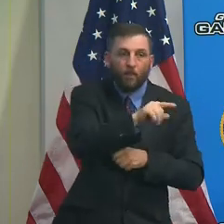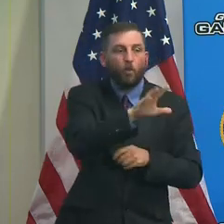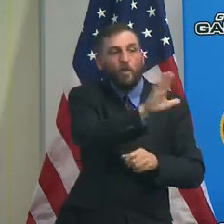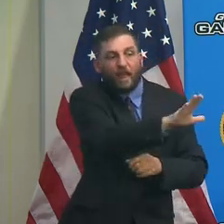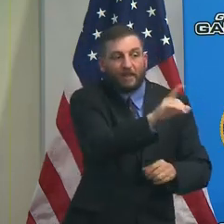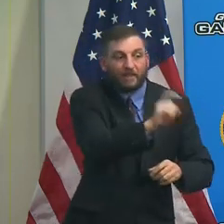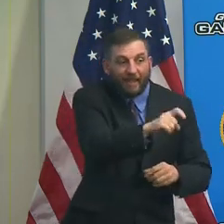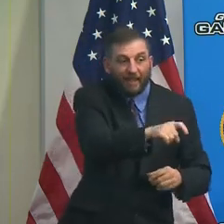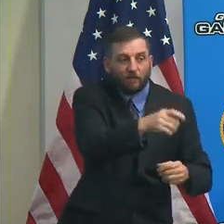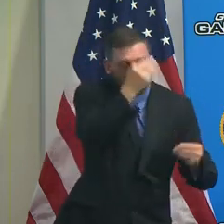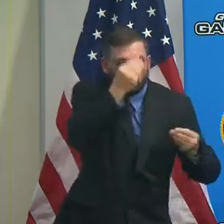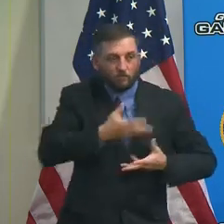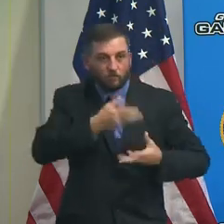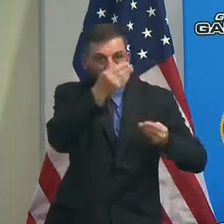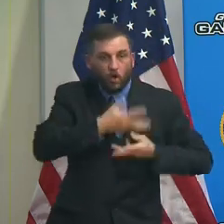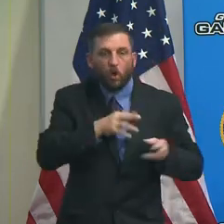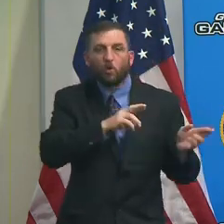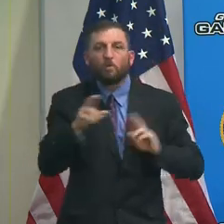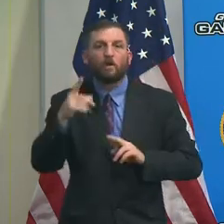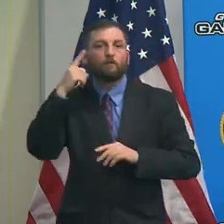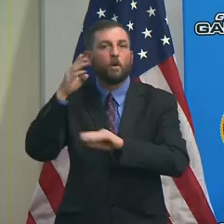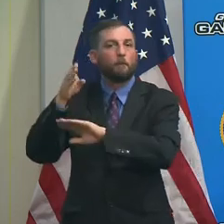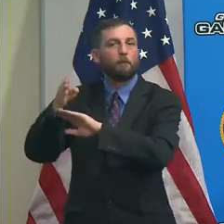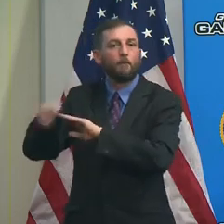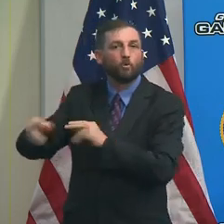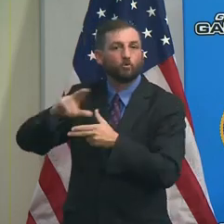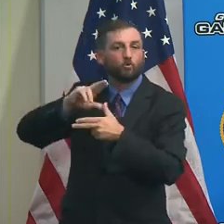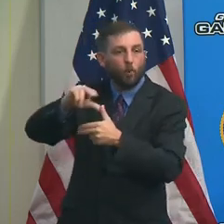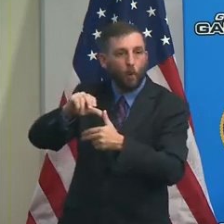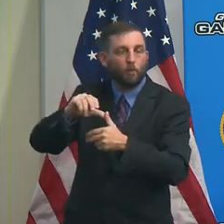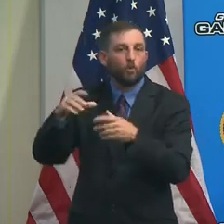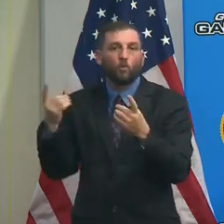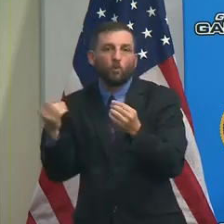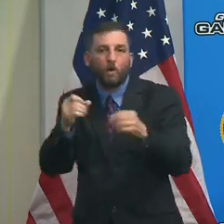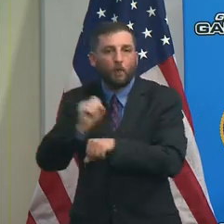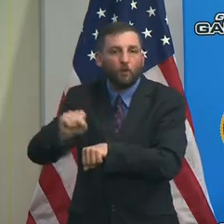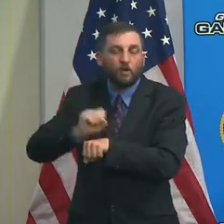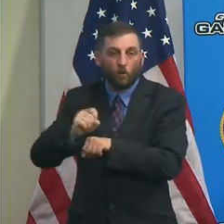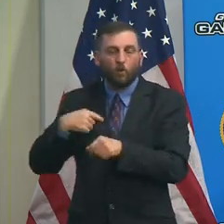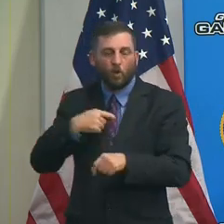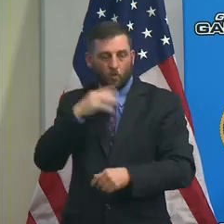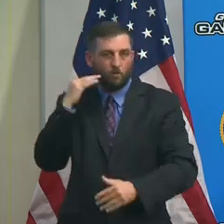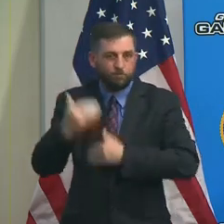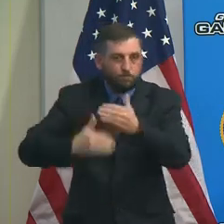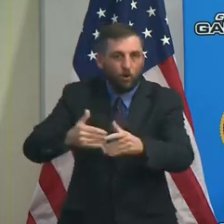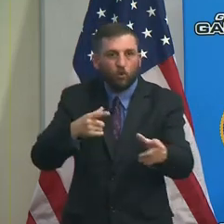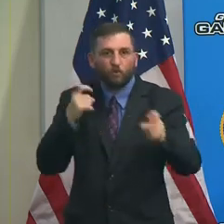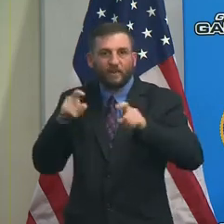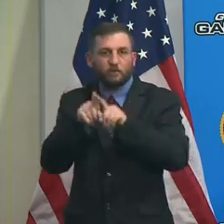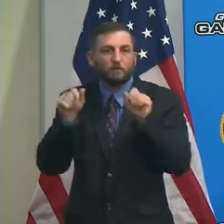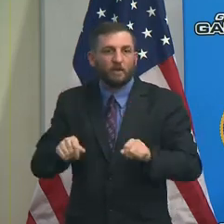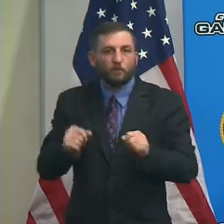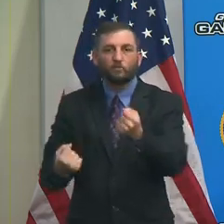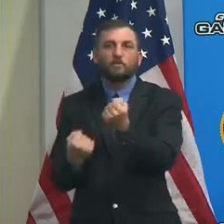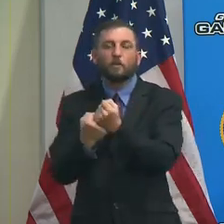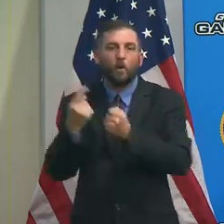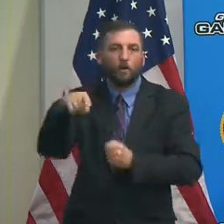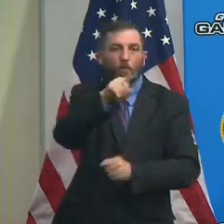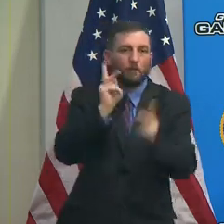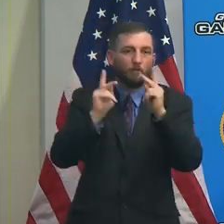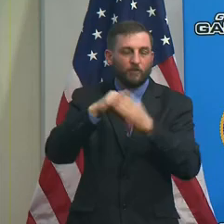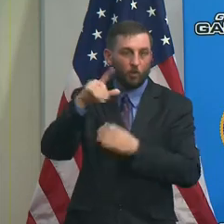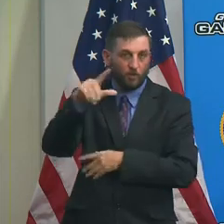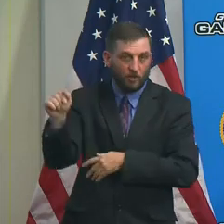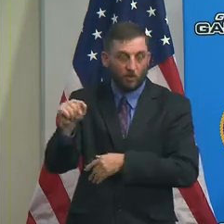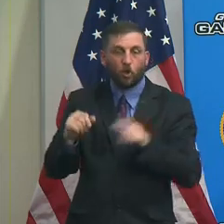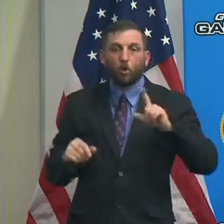needs and to plan for post-storm operations so that we can move as quickly as possible to support the citizens of Louisiana. But the